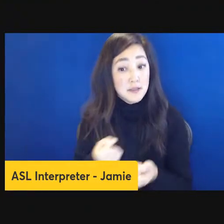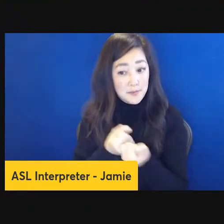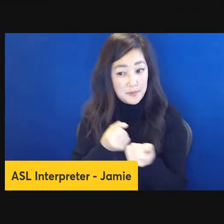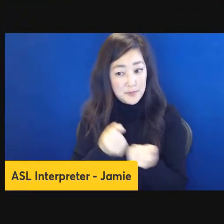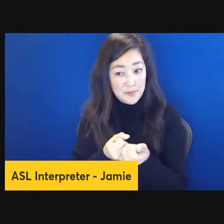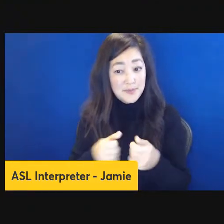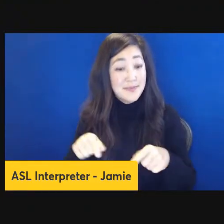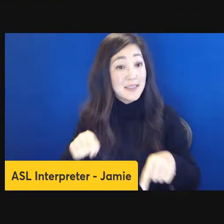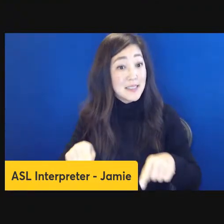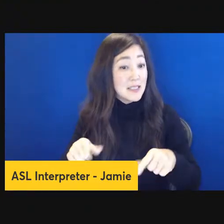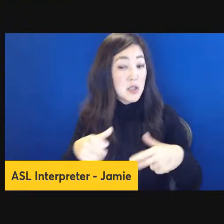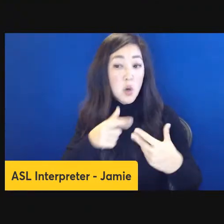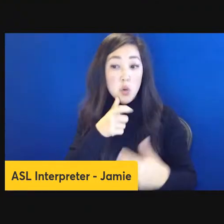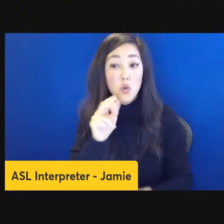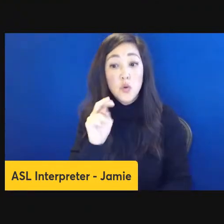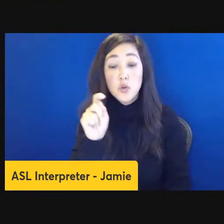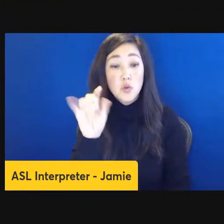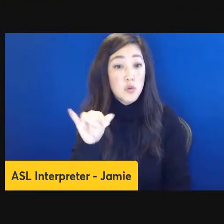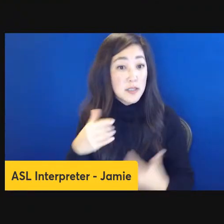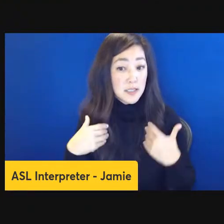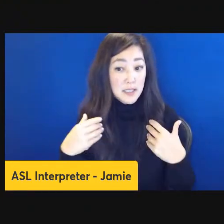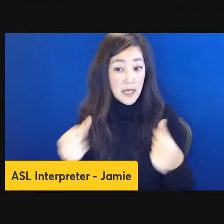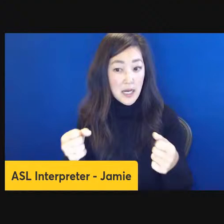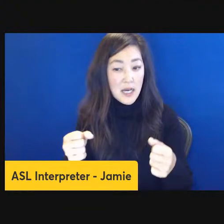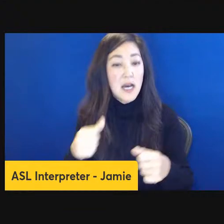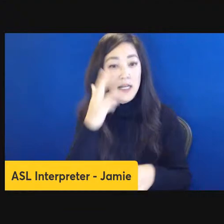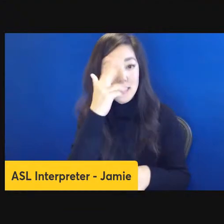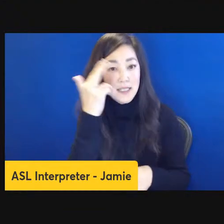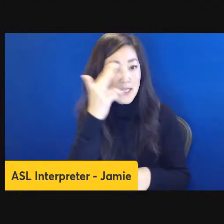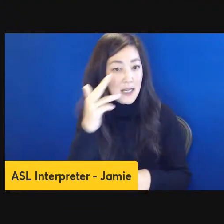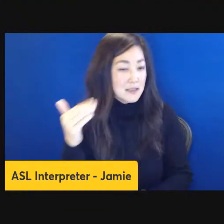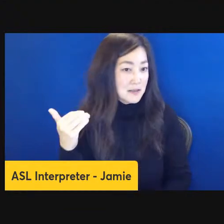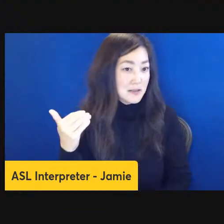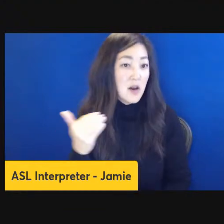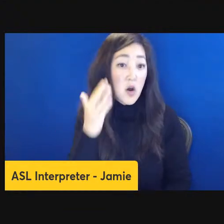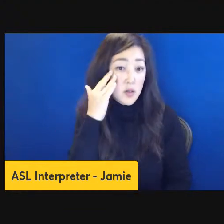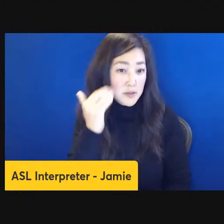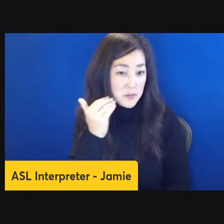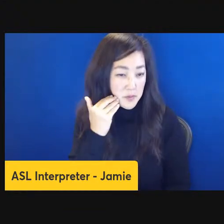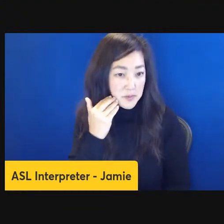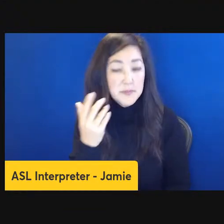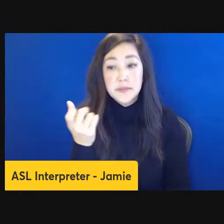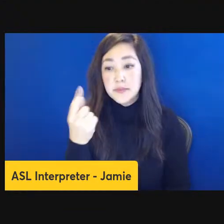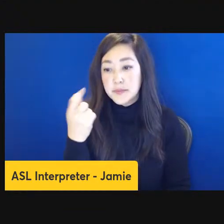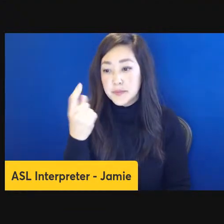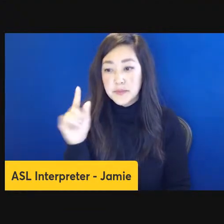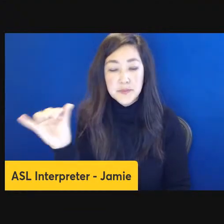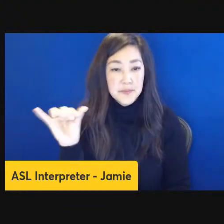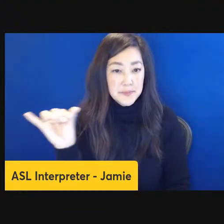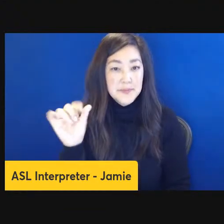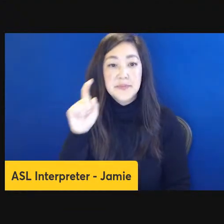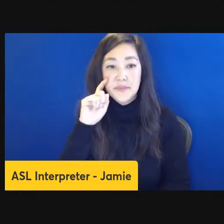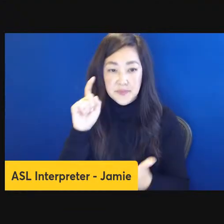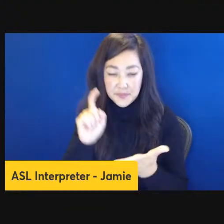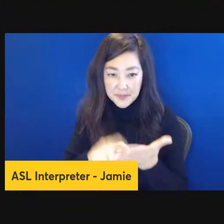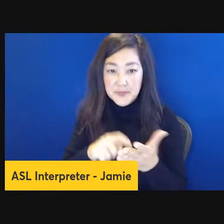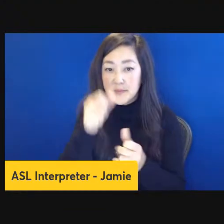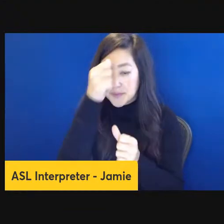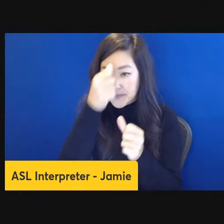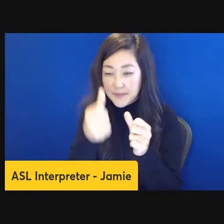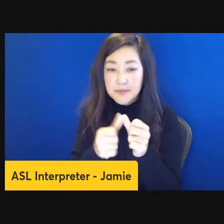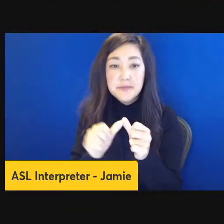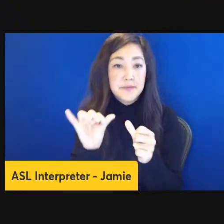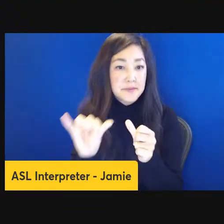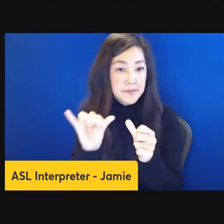speaker series is Unity Health, which is a Catholic hospital, and therefore we must also be reminded of